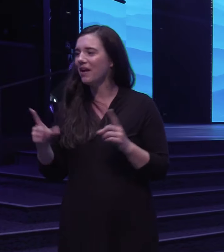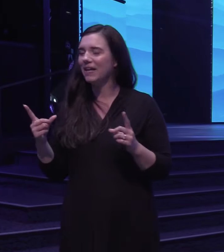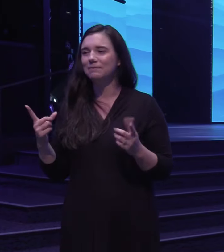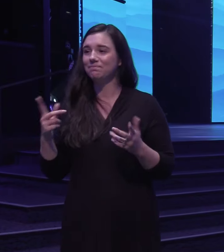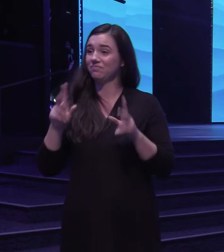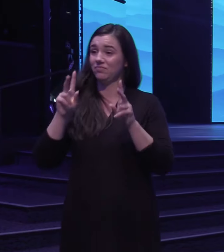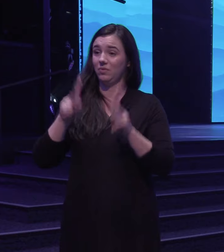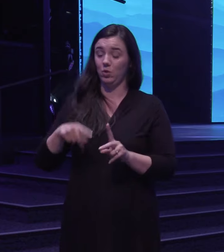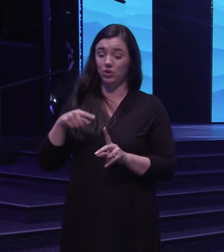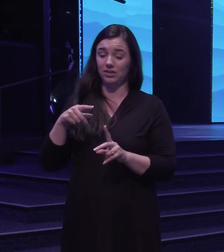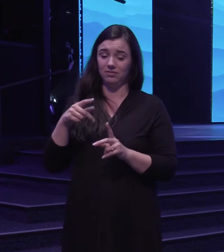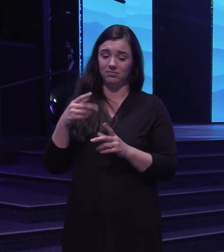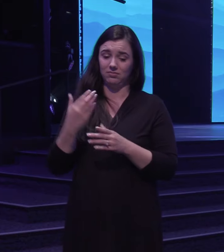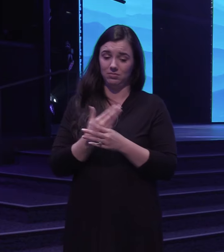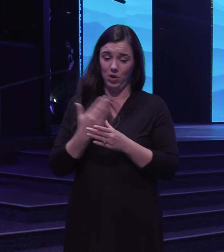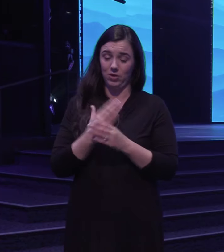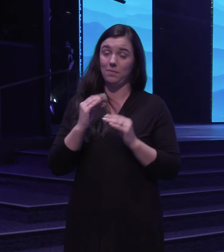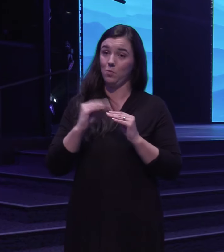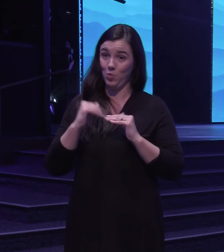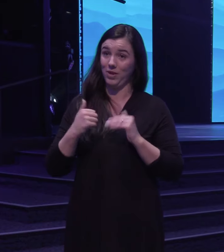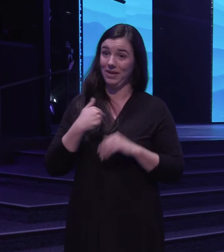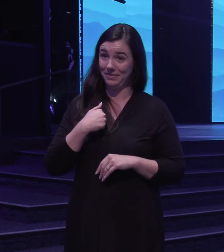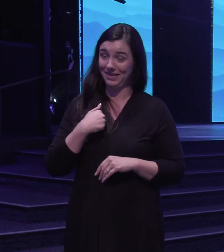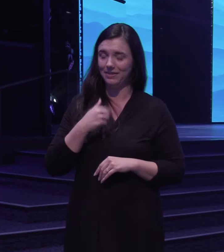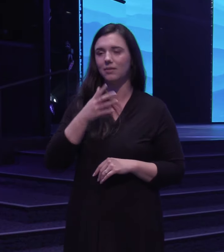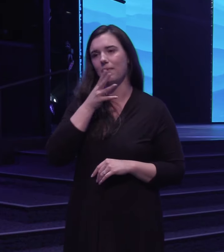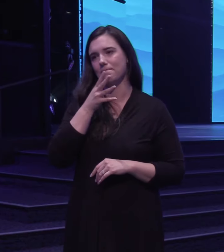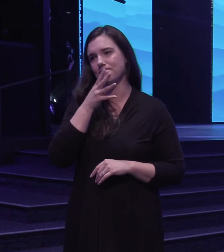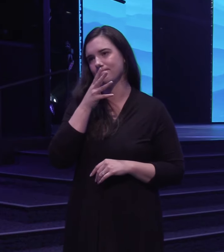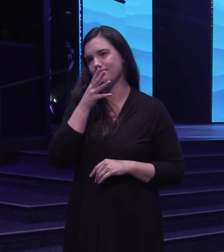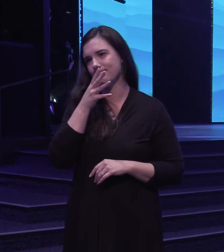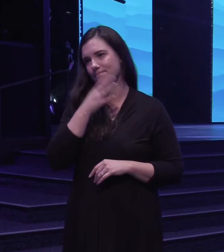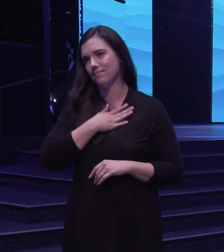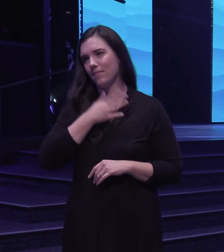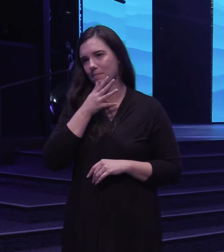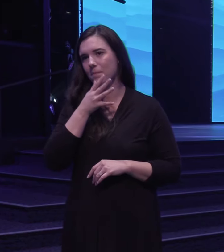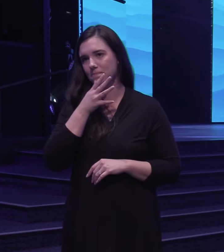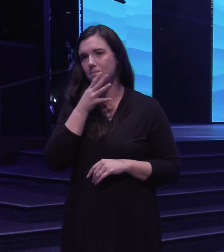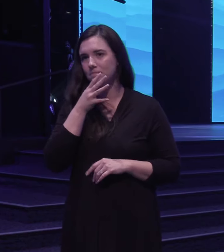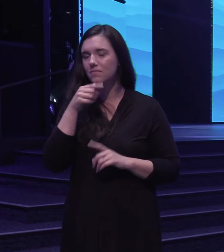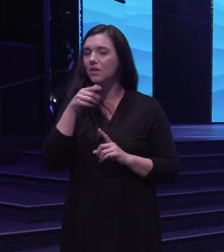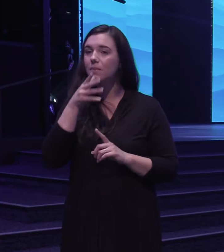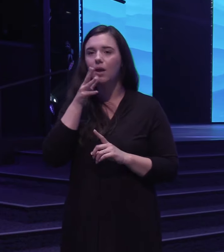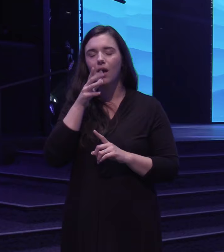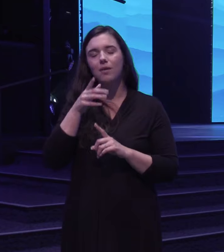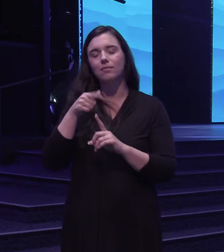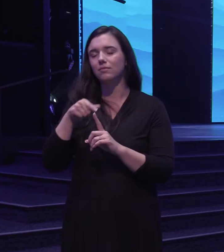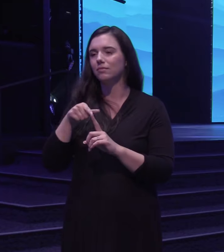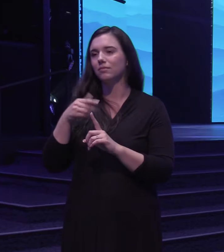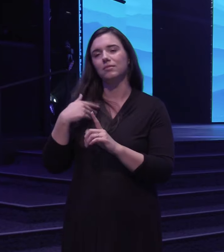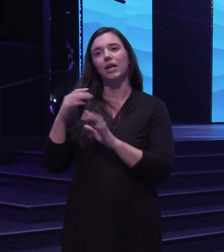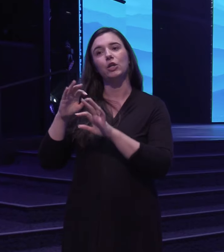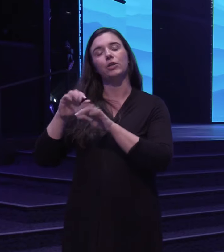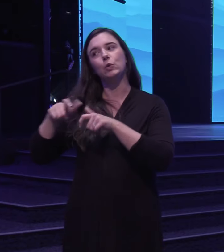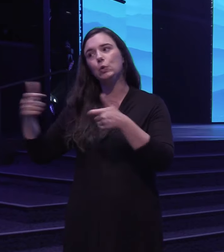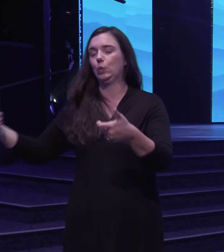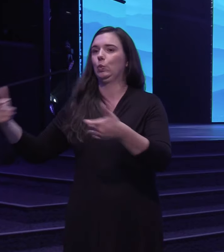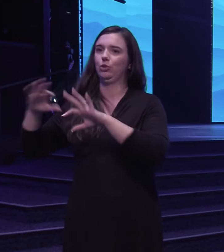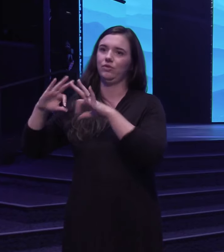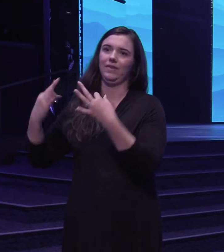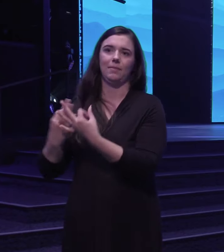But the person that bothered more than me was my mother. You know, my mother came from a huge rural